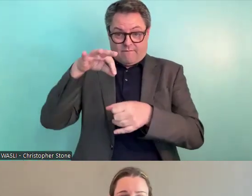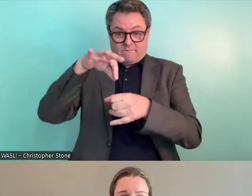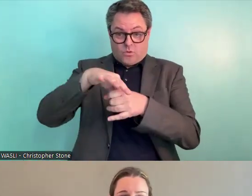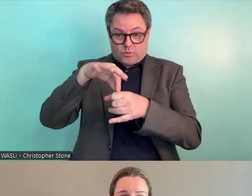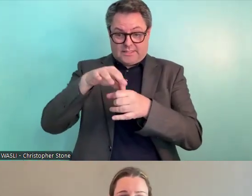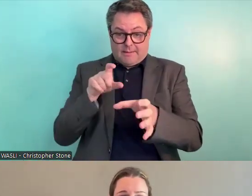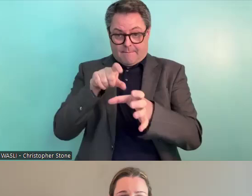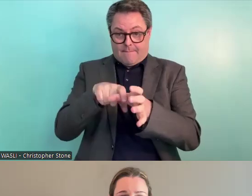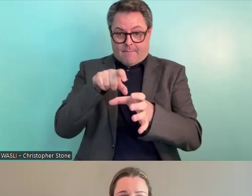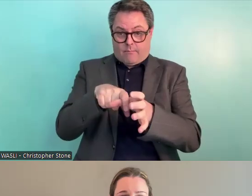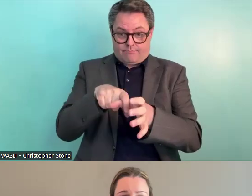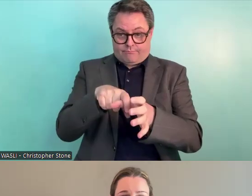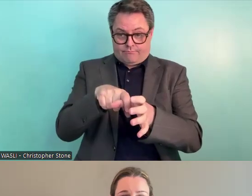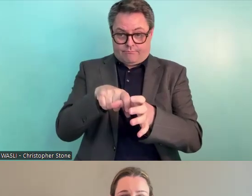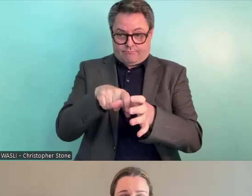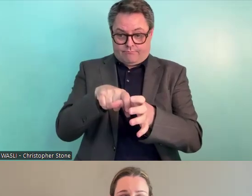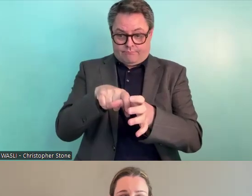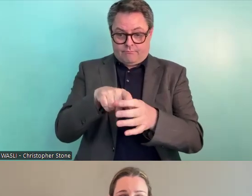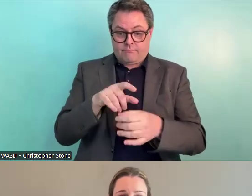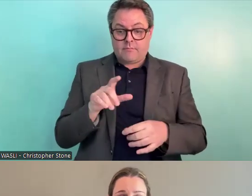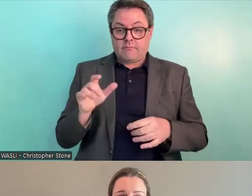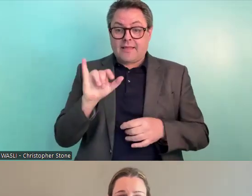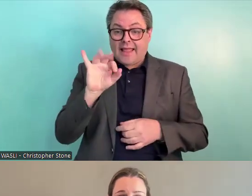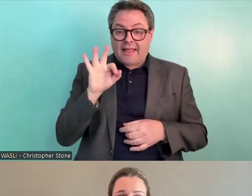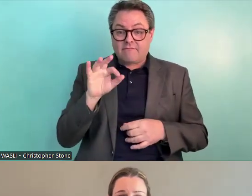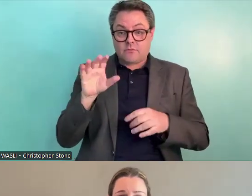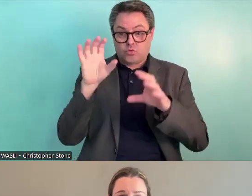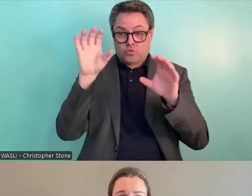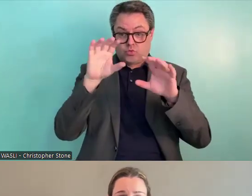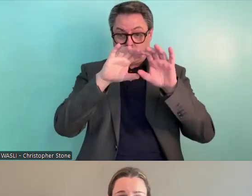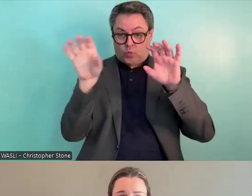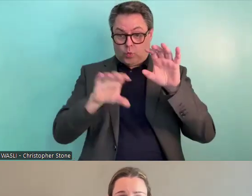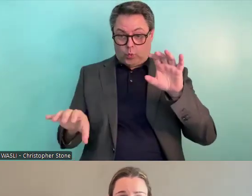So there is a group chat that's called voting members.